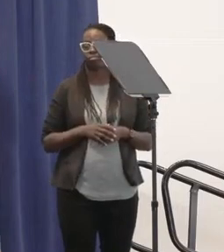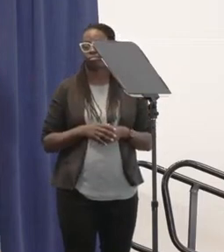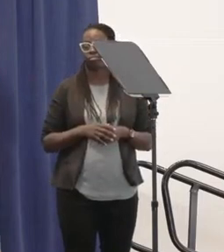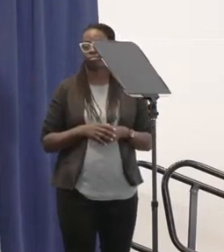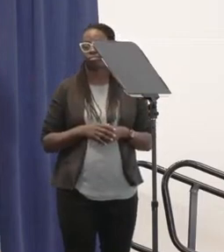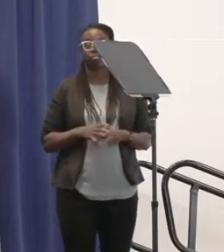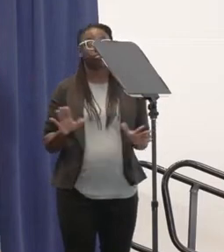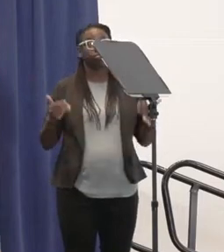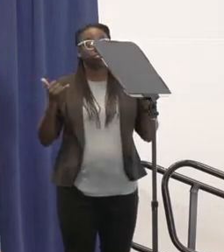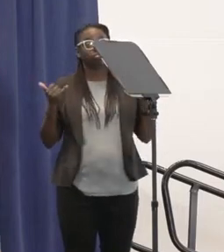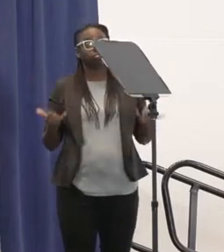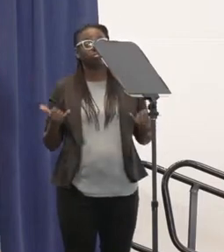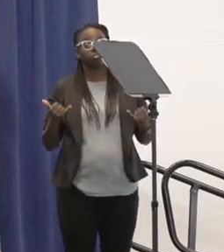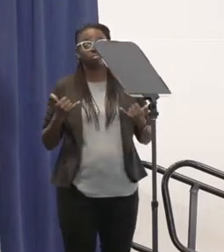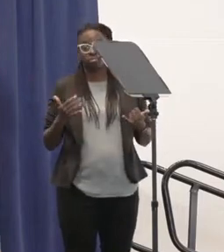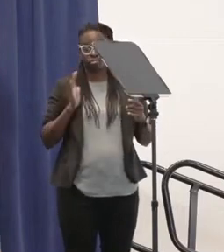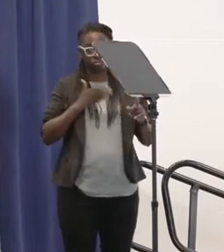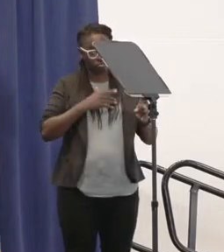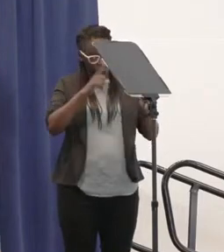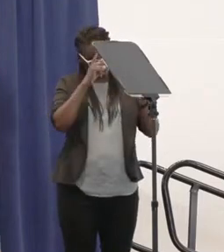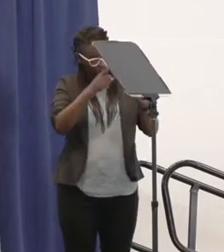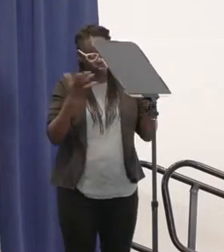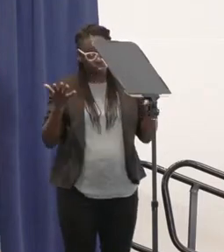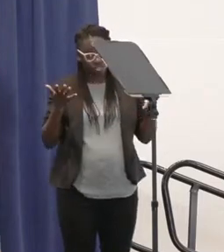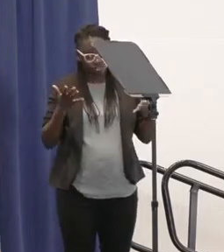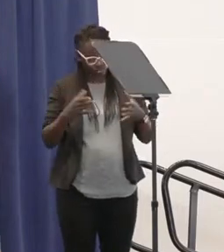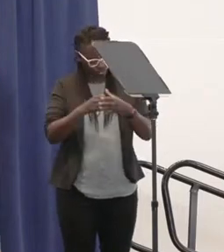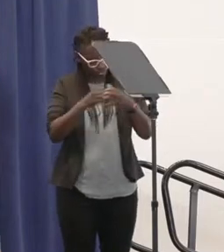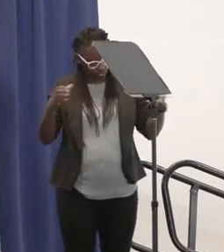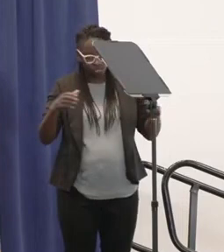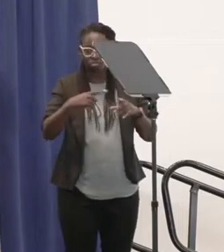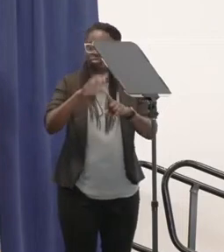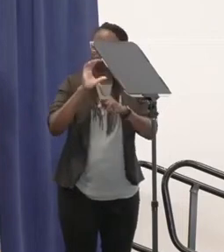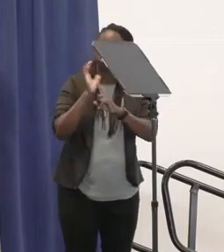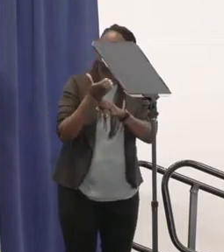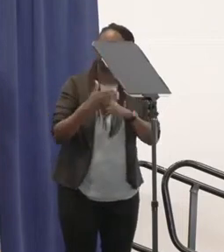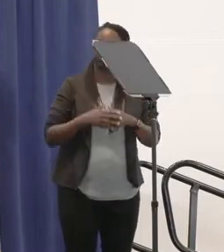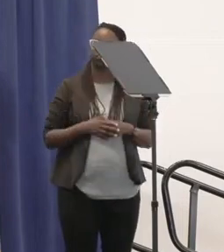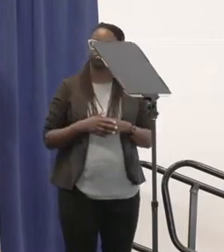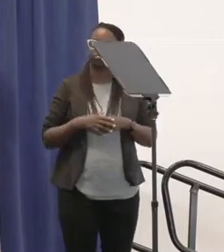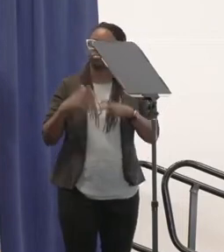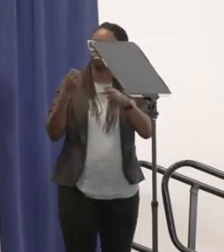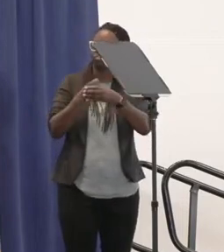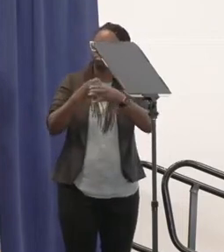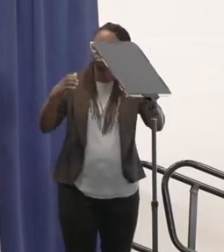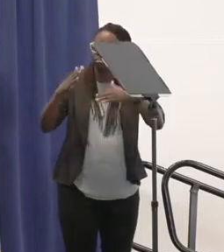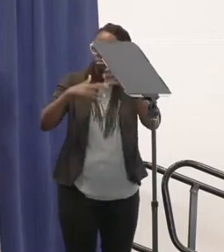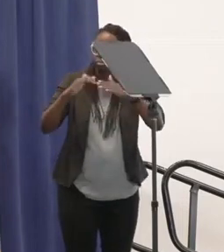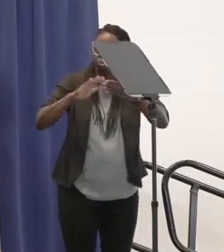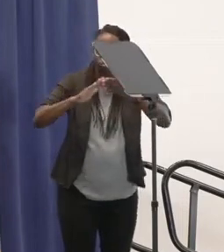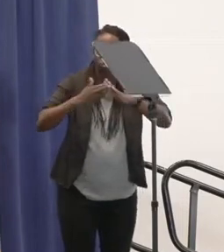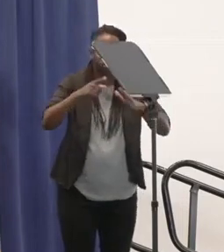culture and community is so important right now. We know this work takes commitment. We know that young